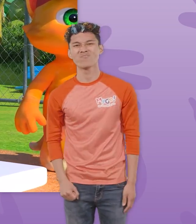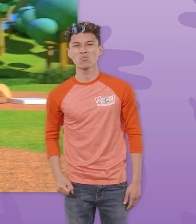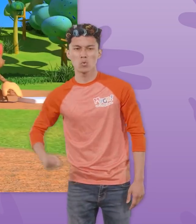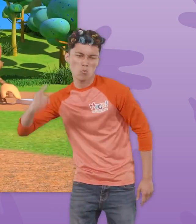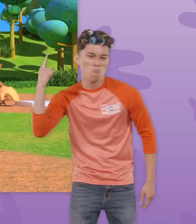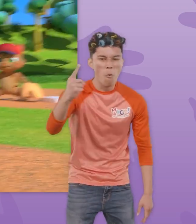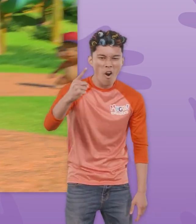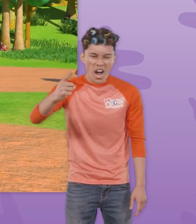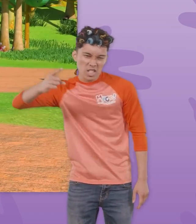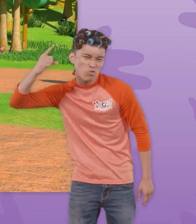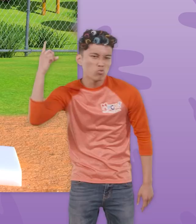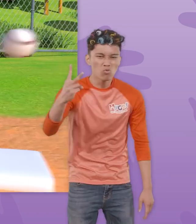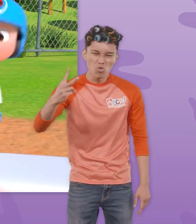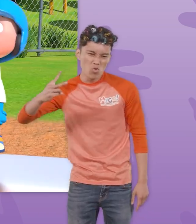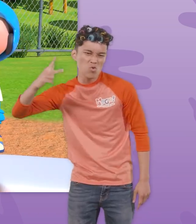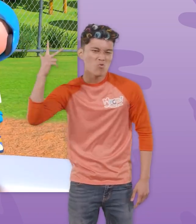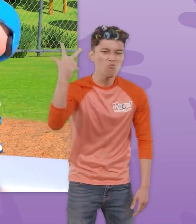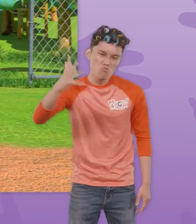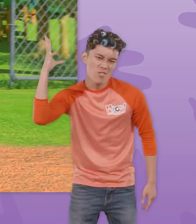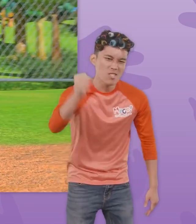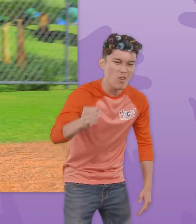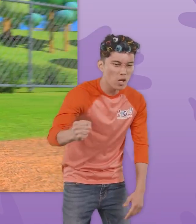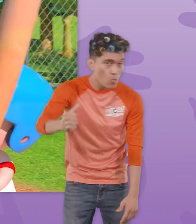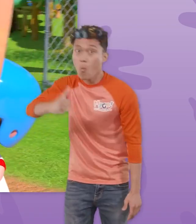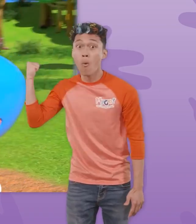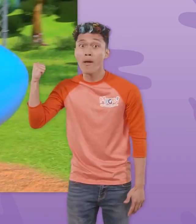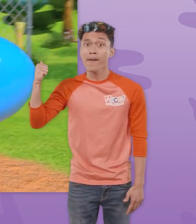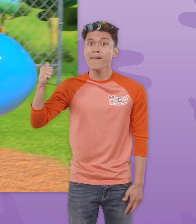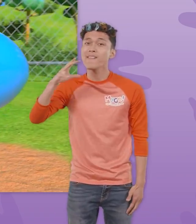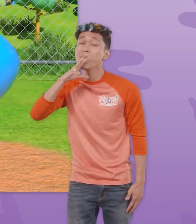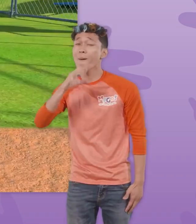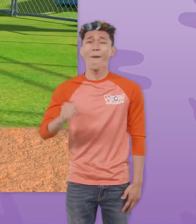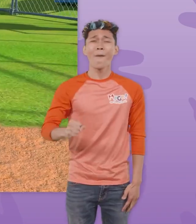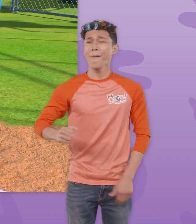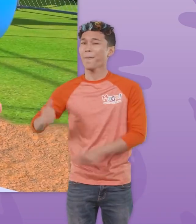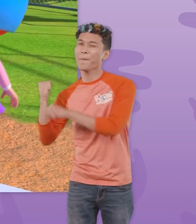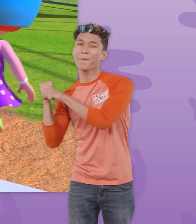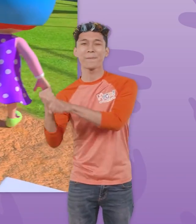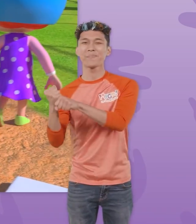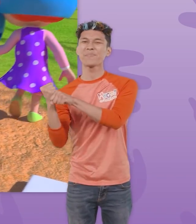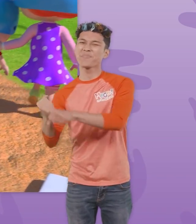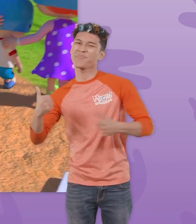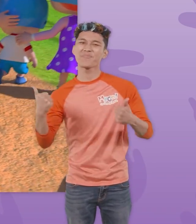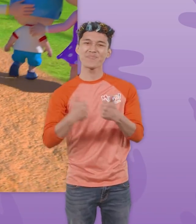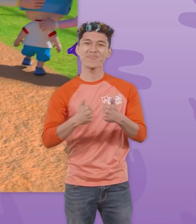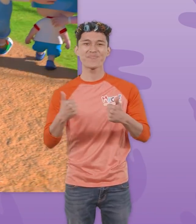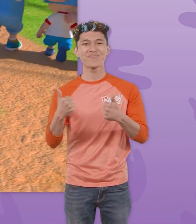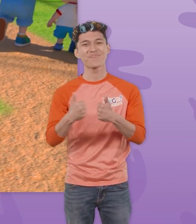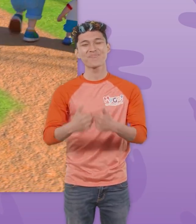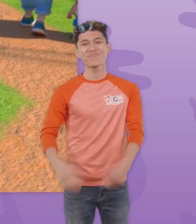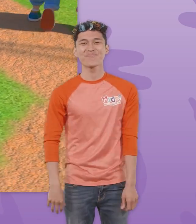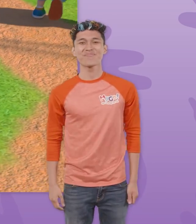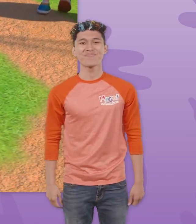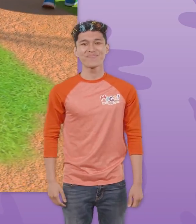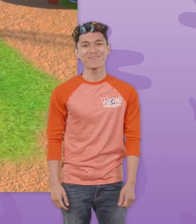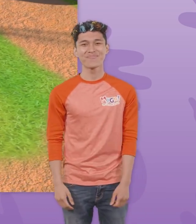For it's one, two, three times you're out at the old ball game